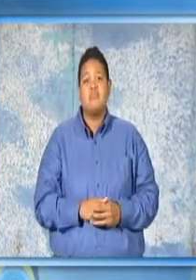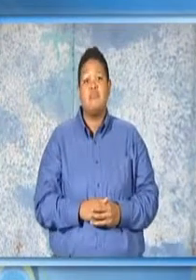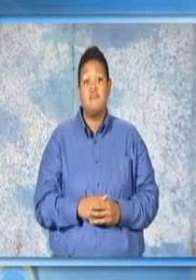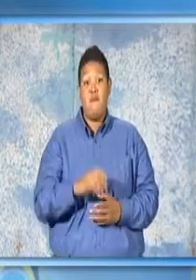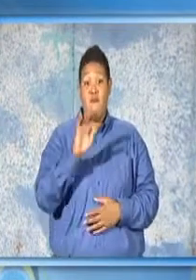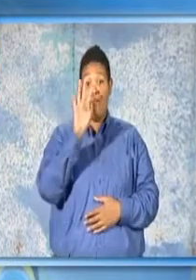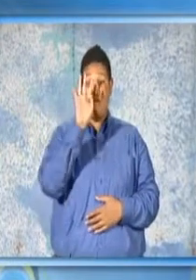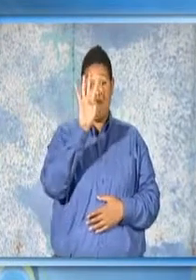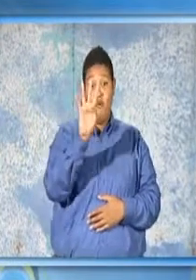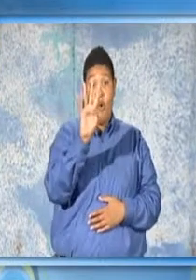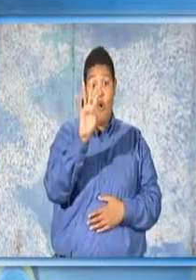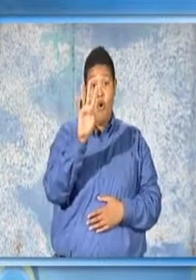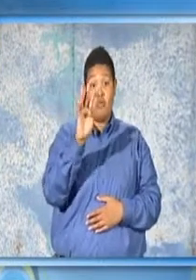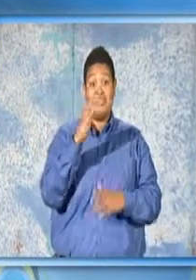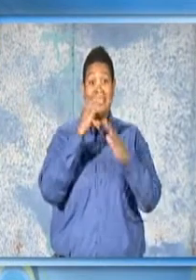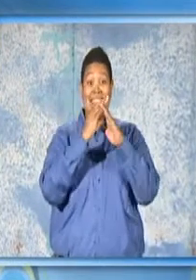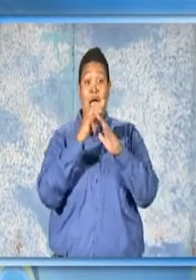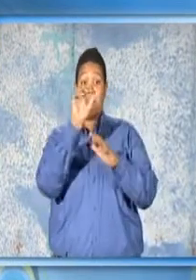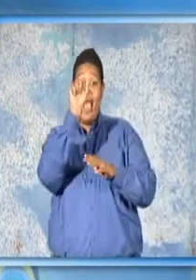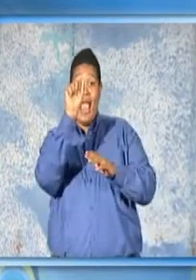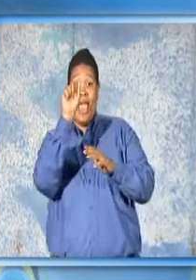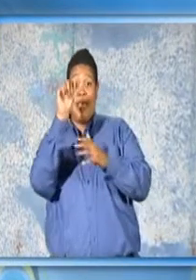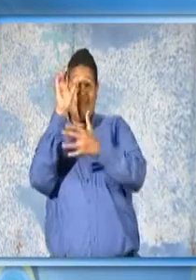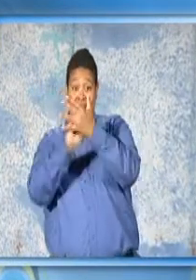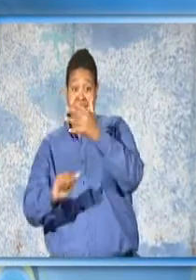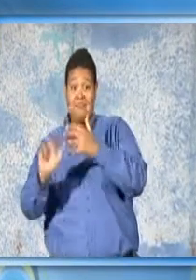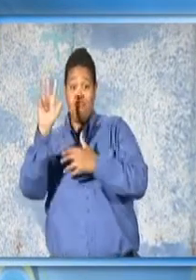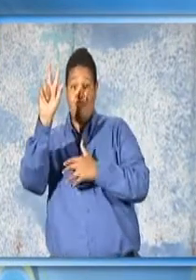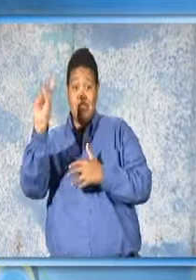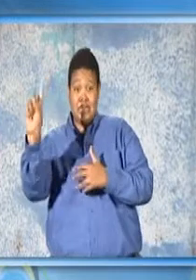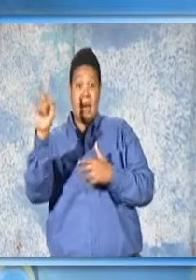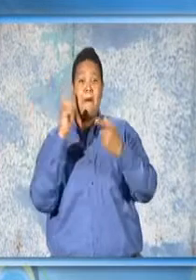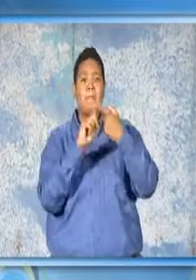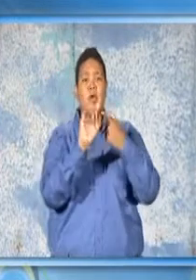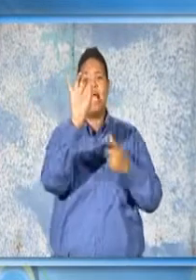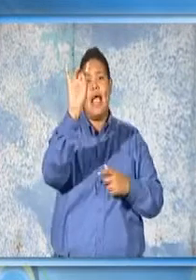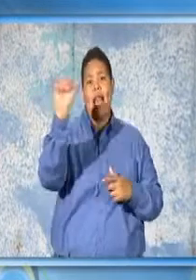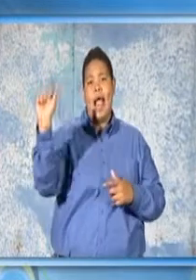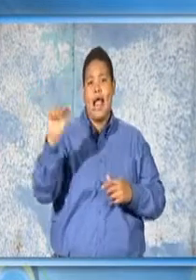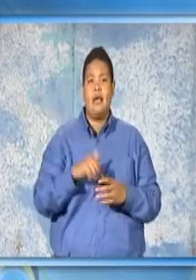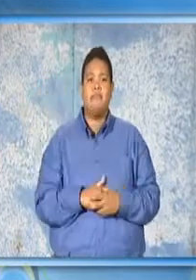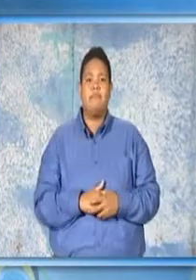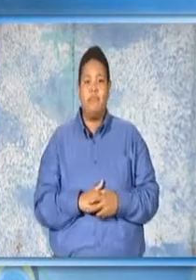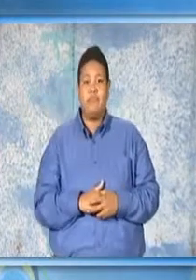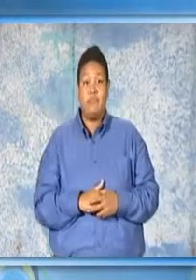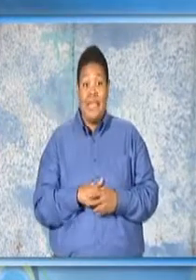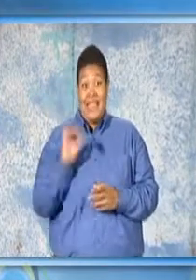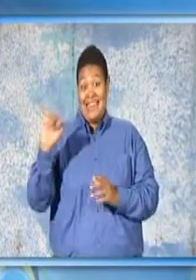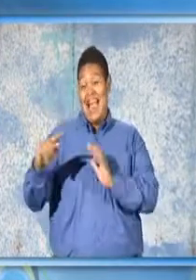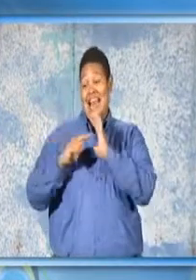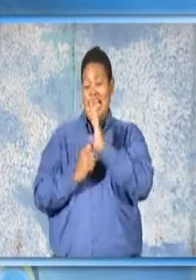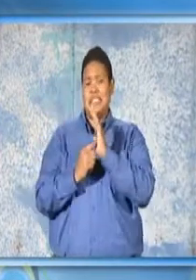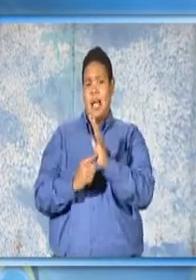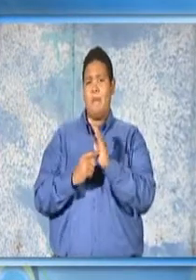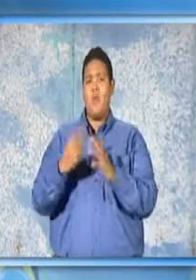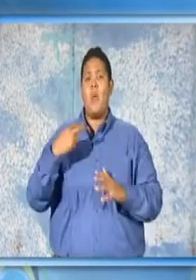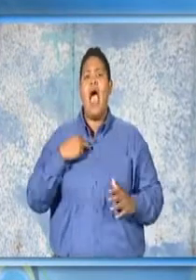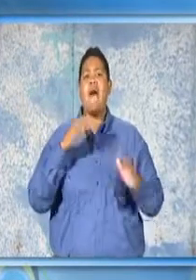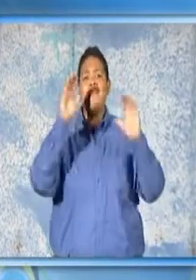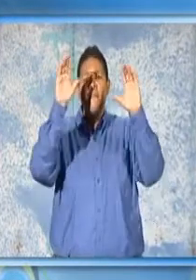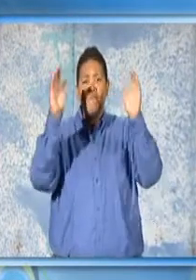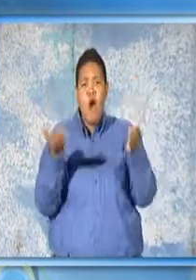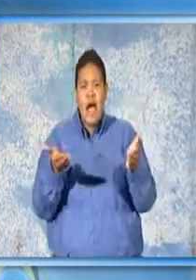4 times a minus 3d plus 8a. In this example, we have